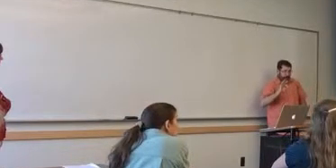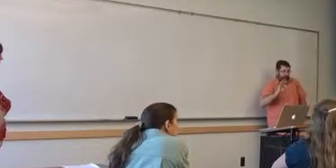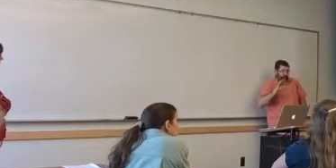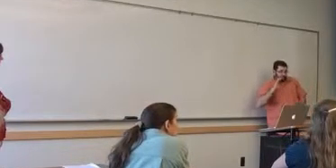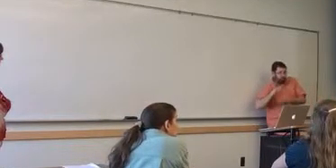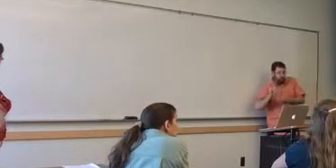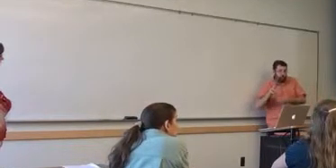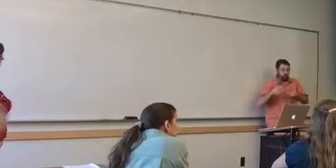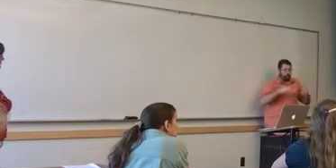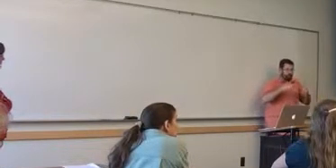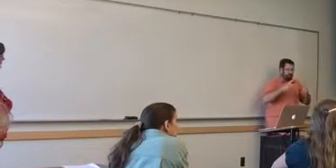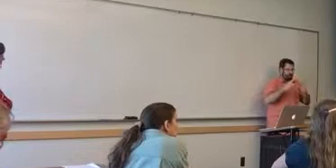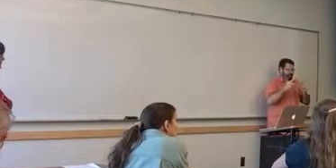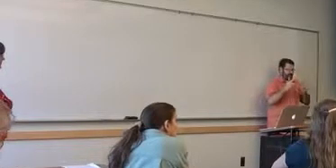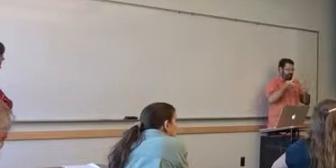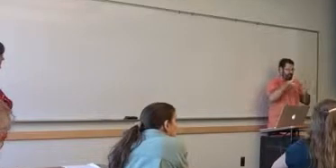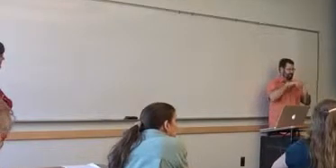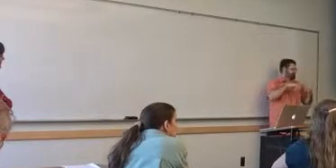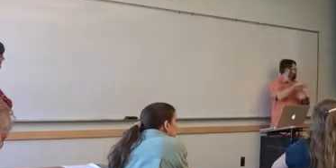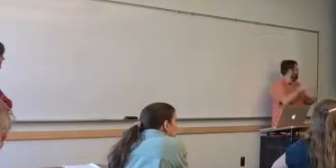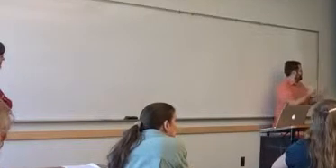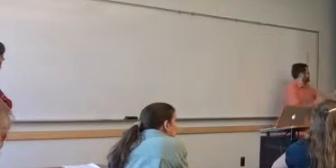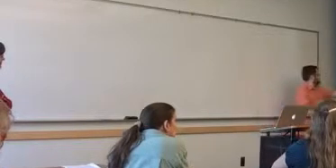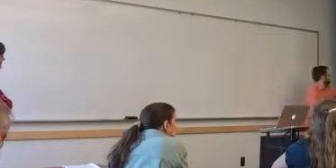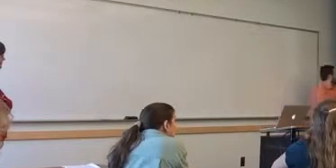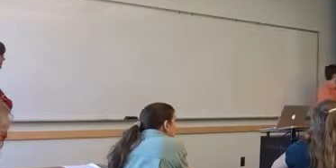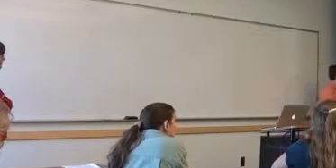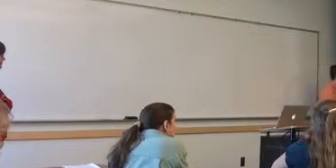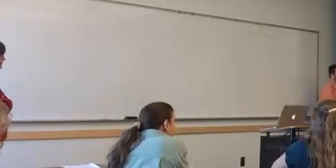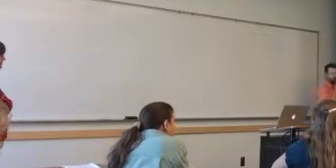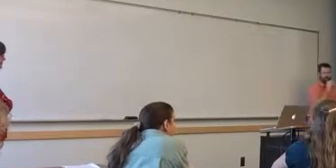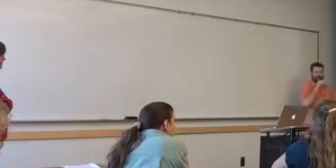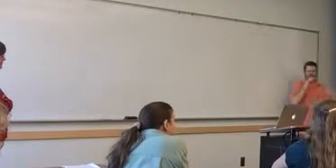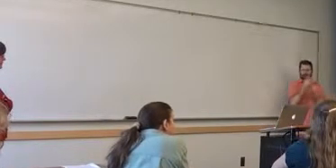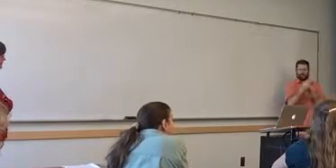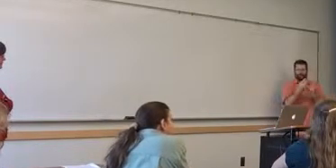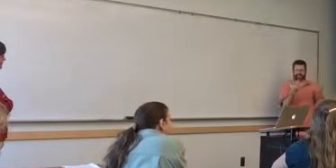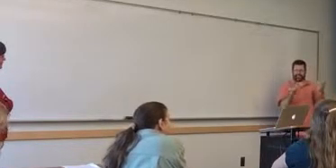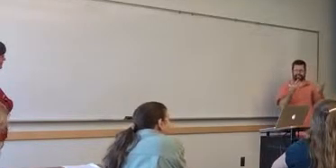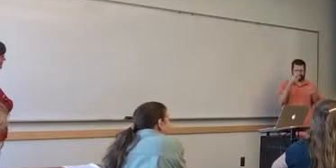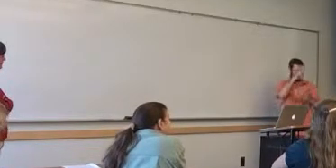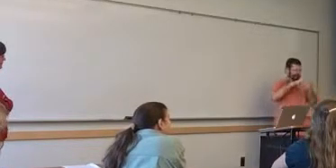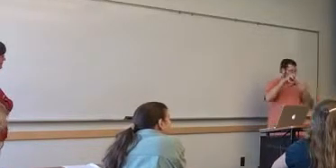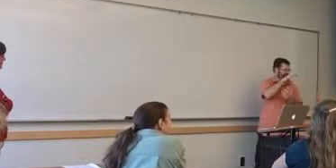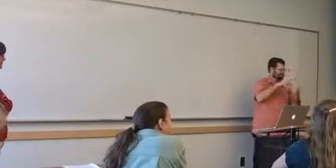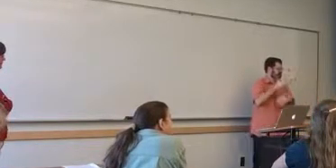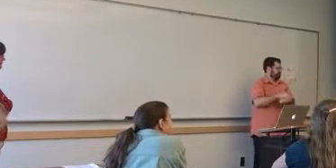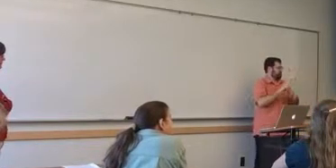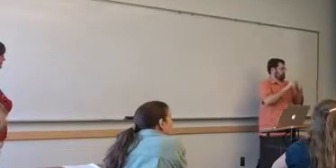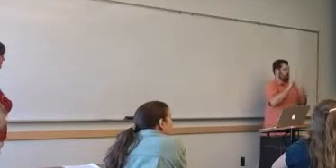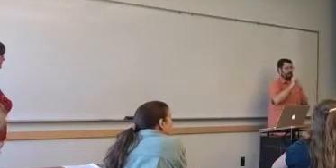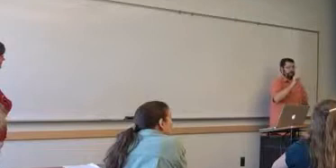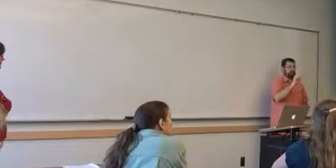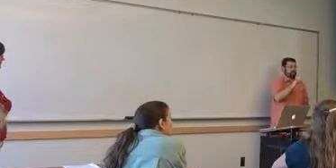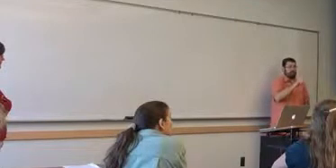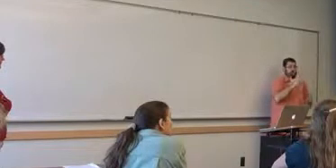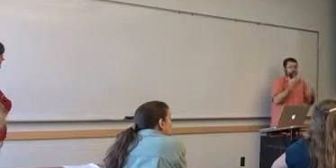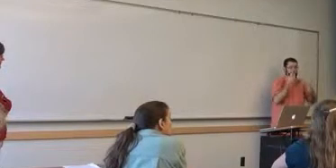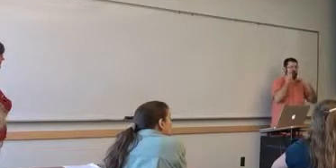is Ben's to the right of his wife, who's to the left? Like, wait, whose perspective are we talking about here? And